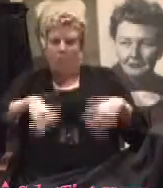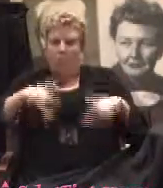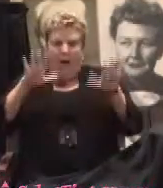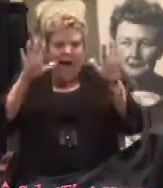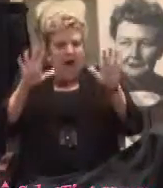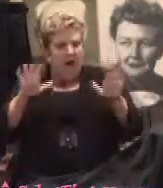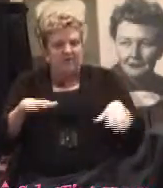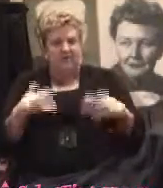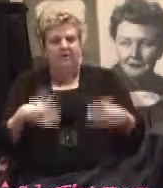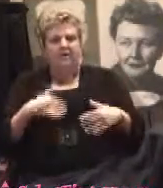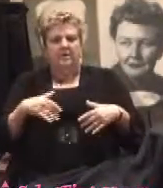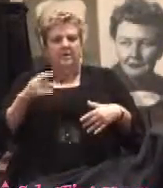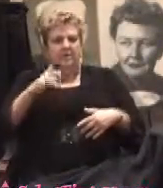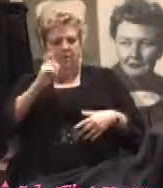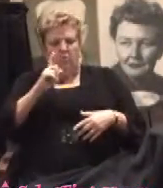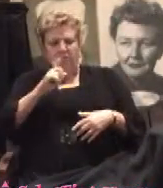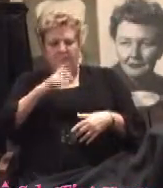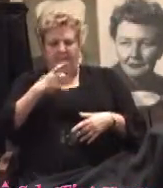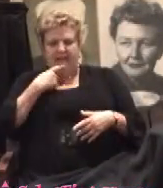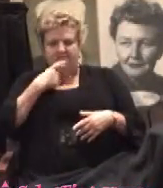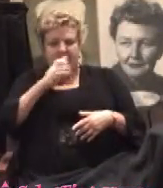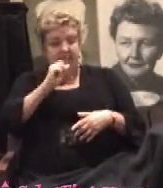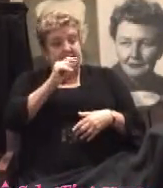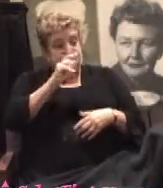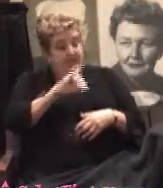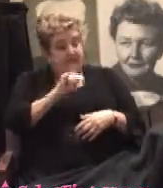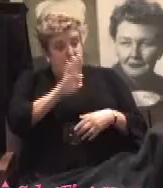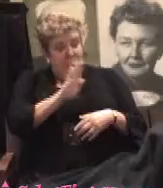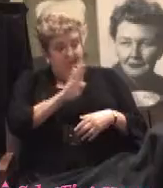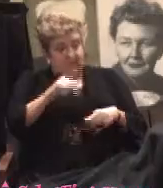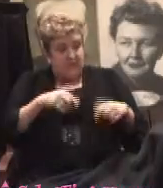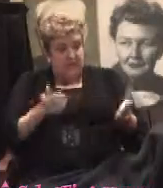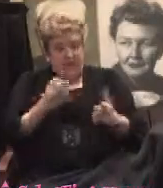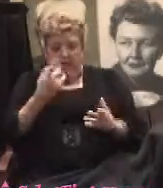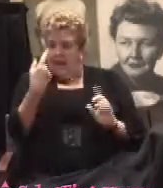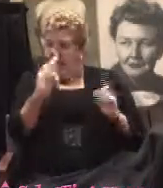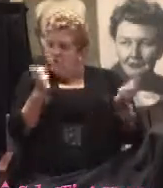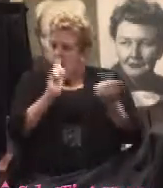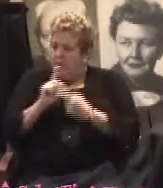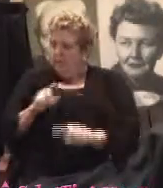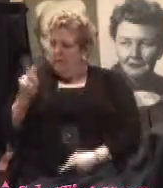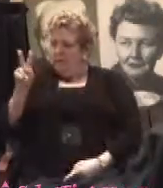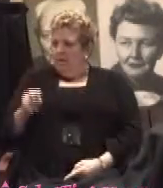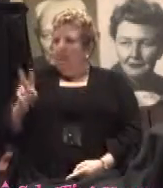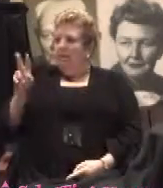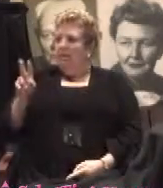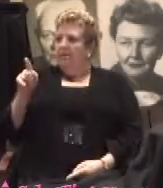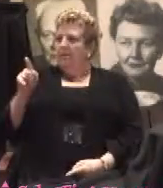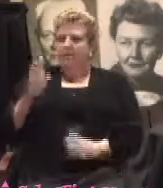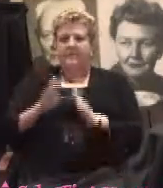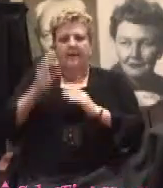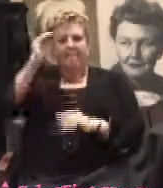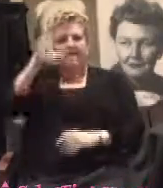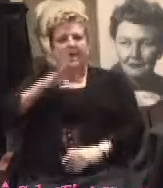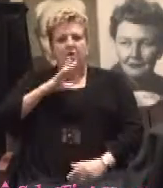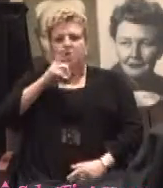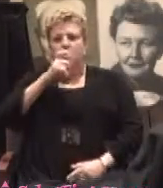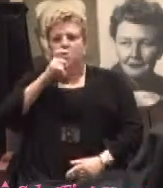over and I said, "Hey, is Sandy Beach here?" And the guy said, "Yeah, he's right over there." And I turned around, and there stood a man who looked exactly like my Uncle